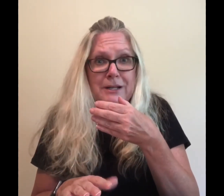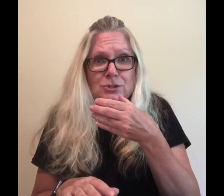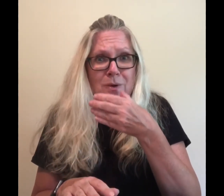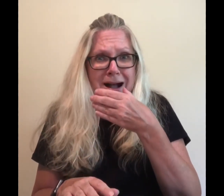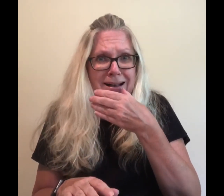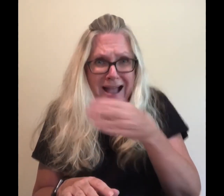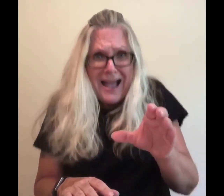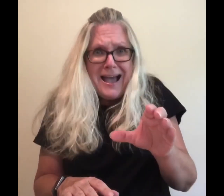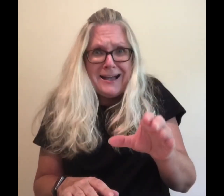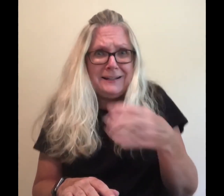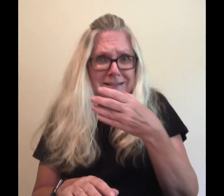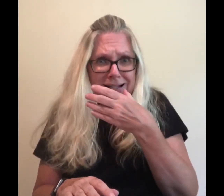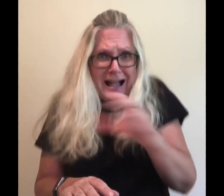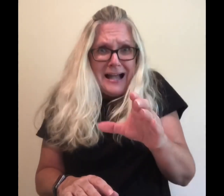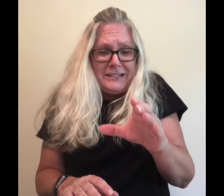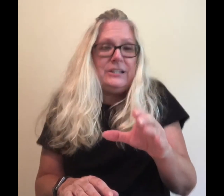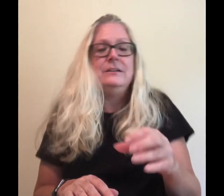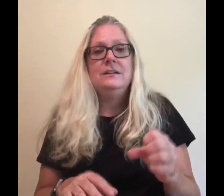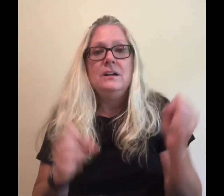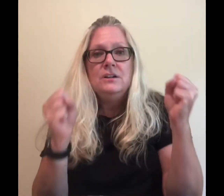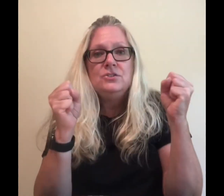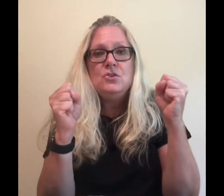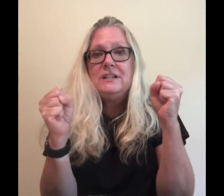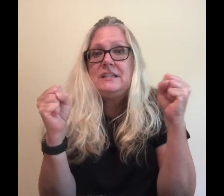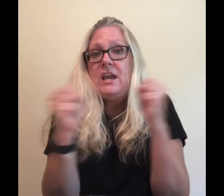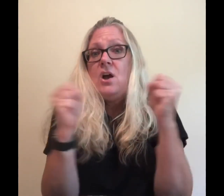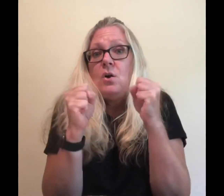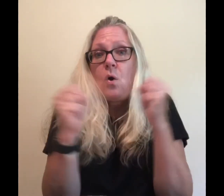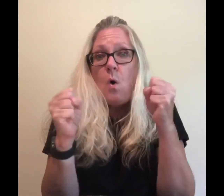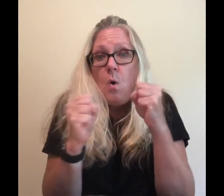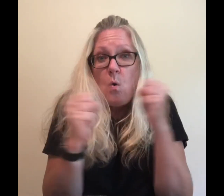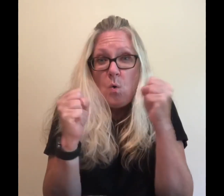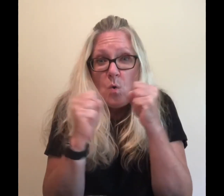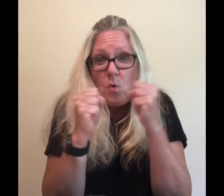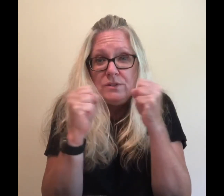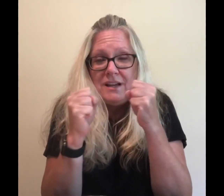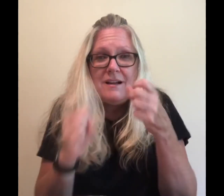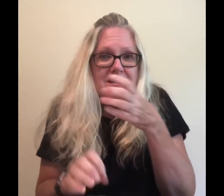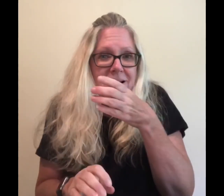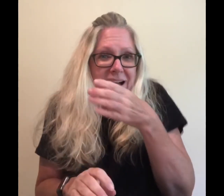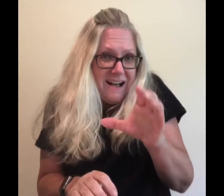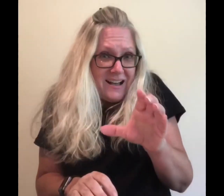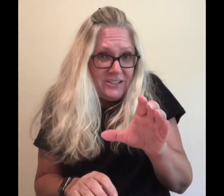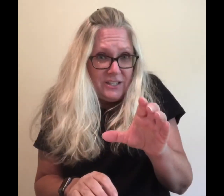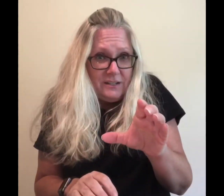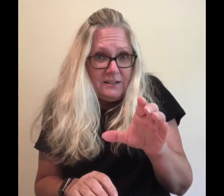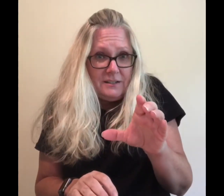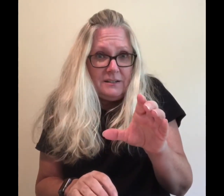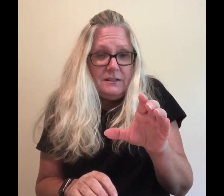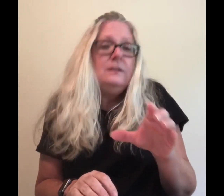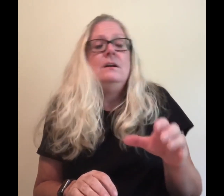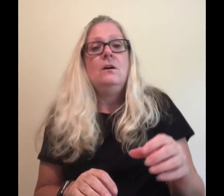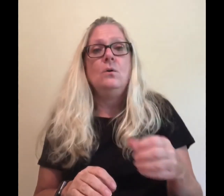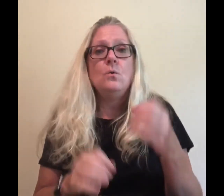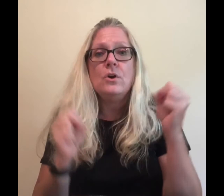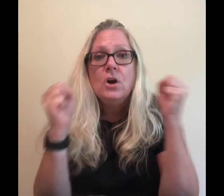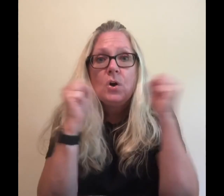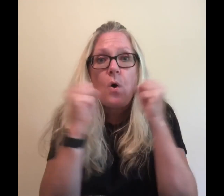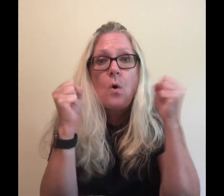hot. Ah, hot. So you could say cold, hot, or